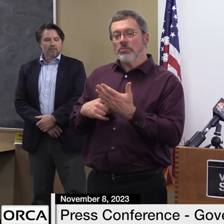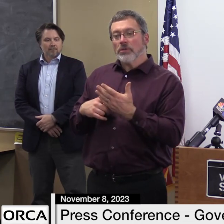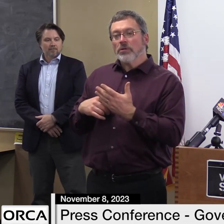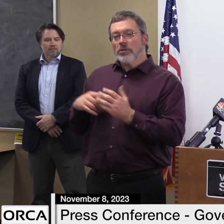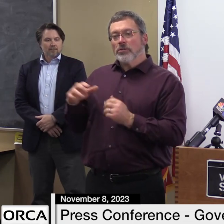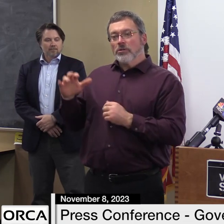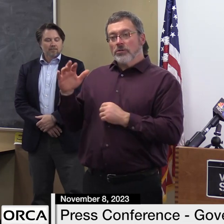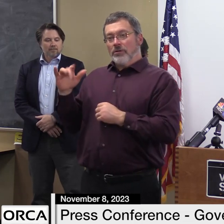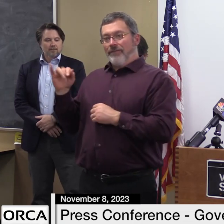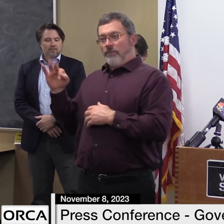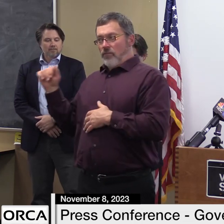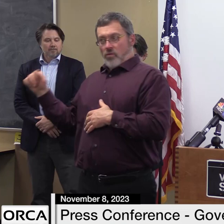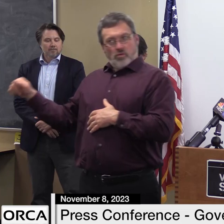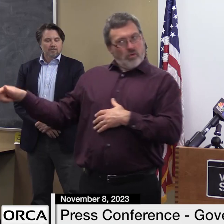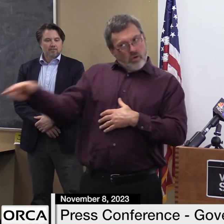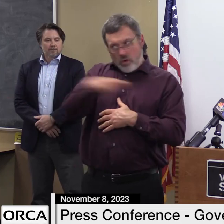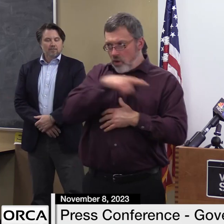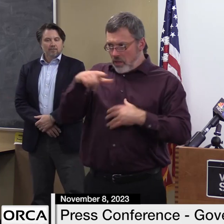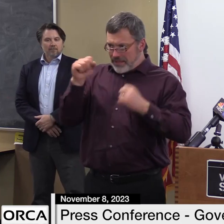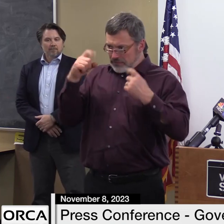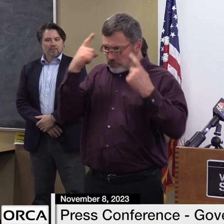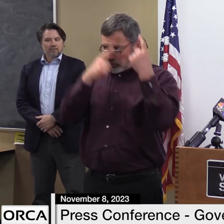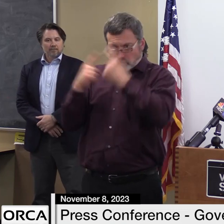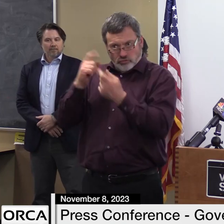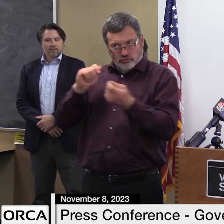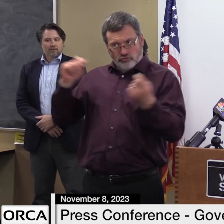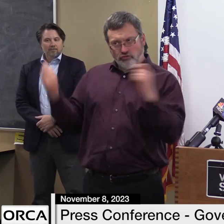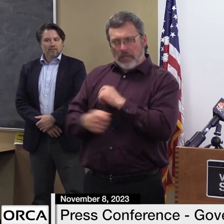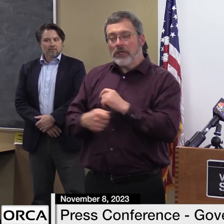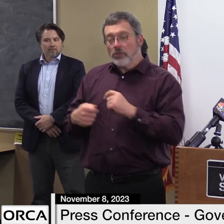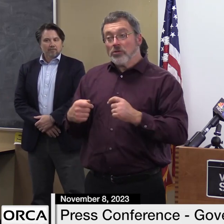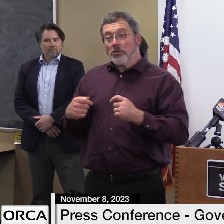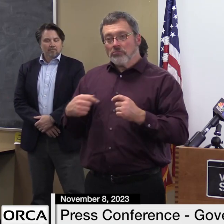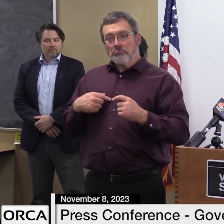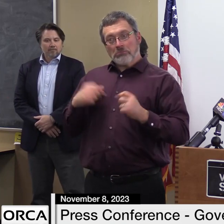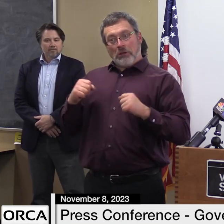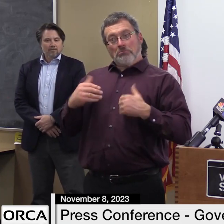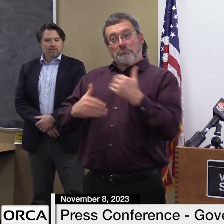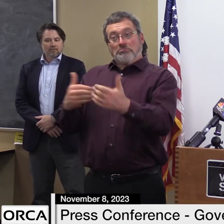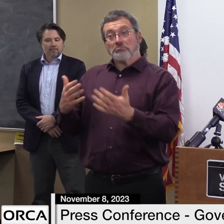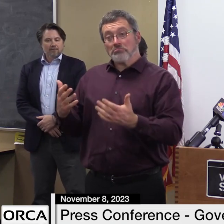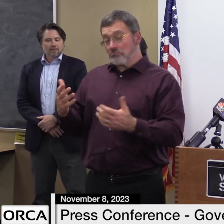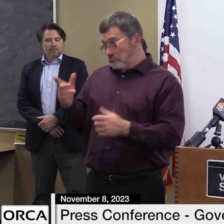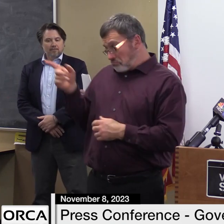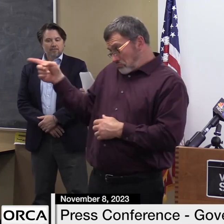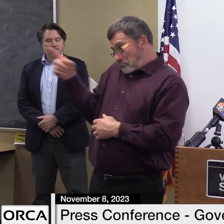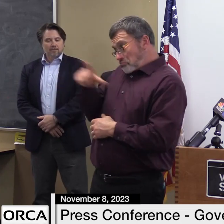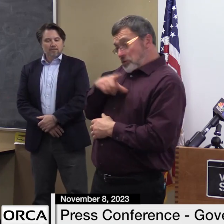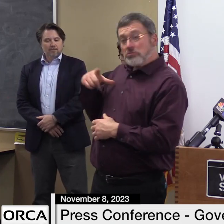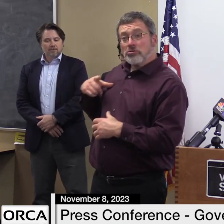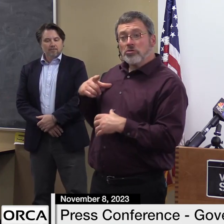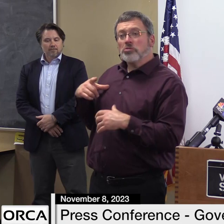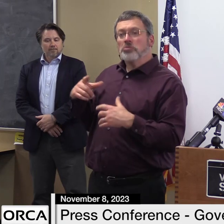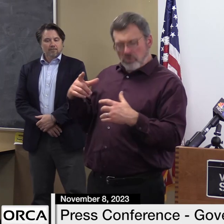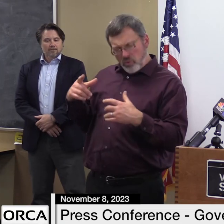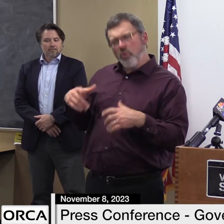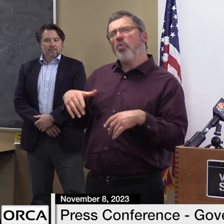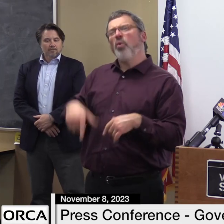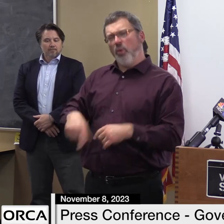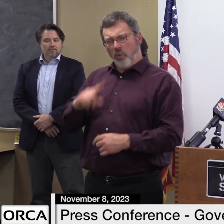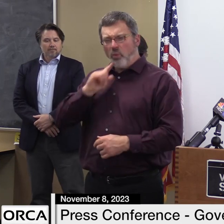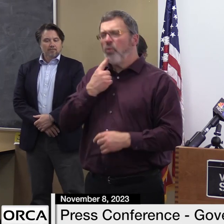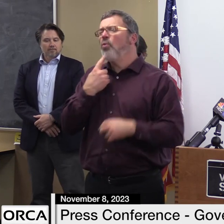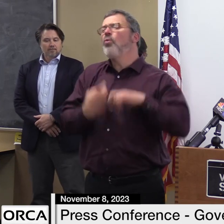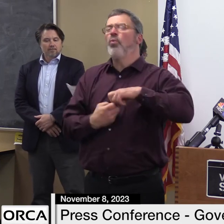change. I know legislators agree we're in a housing crisis. I've heard many of them state that, and I've